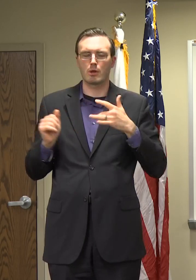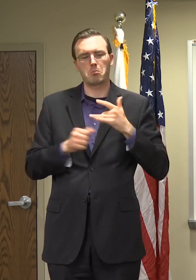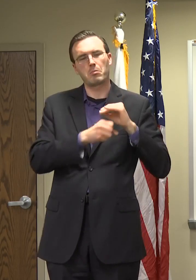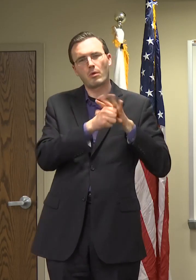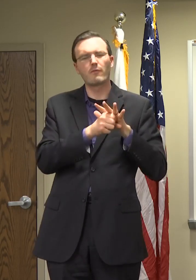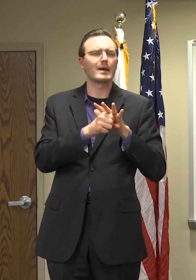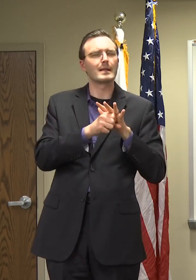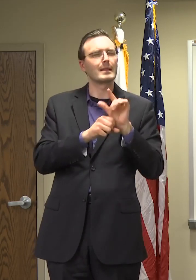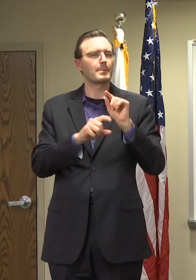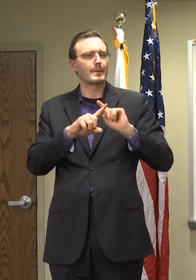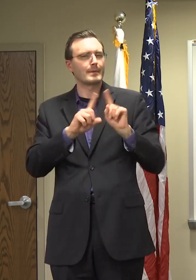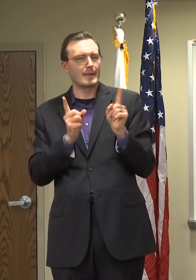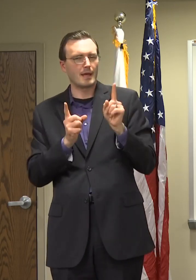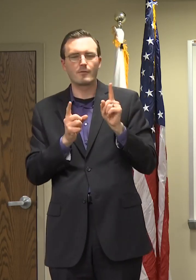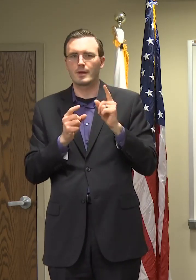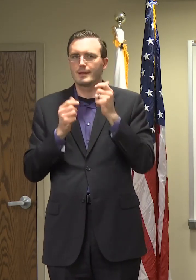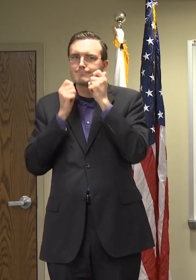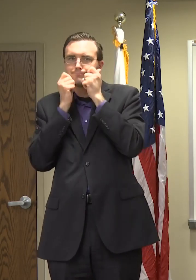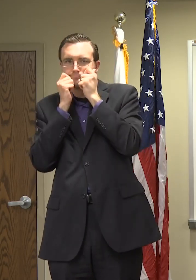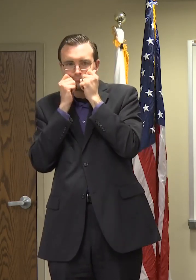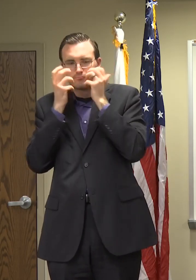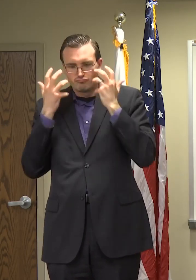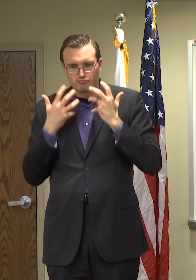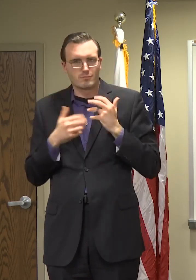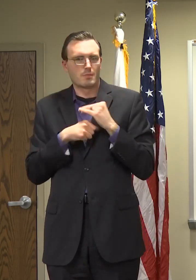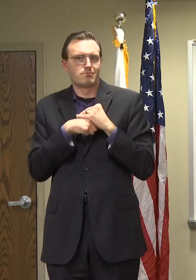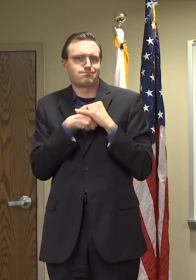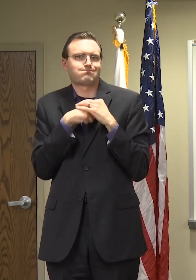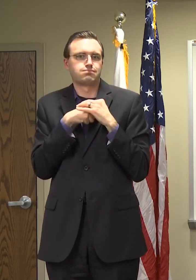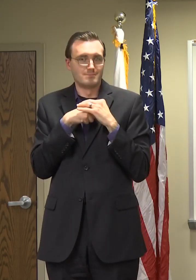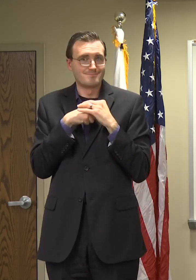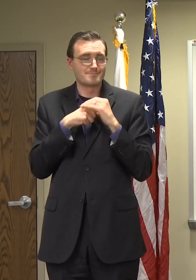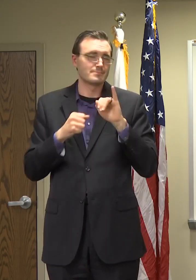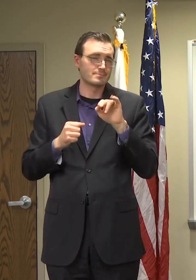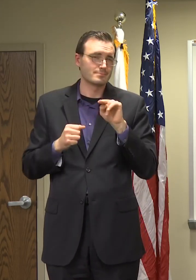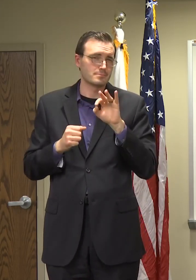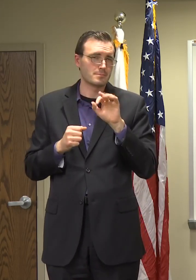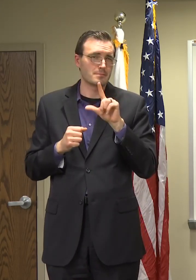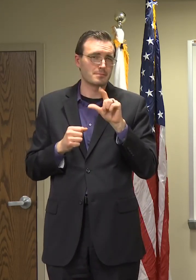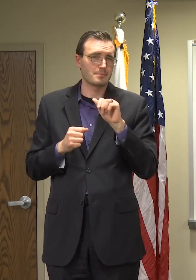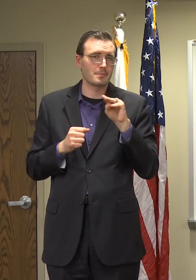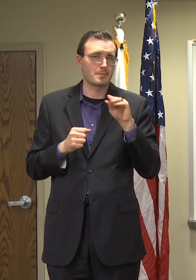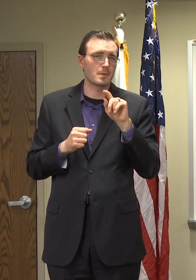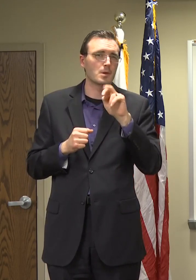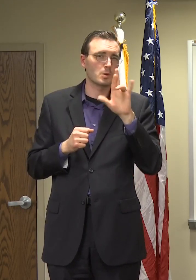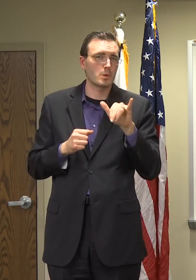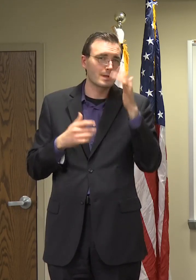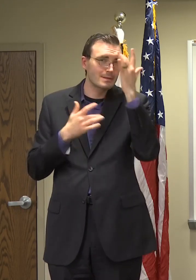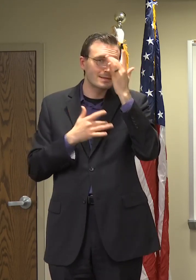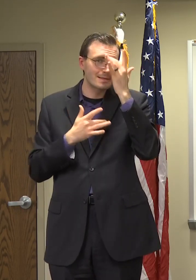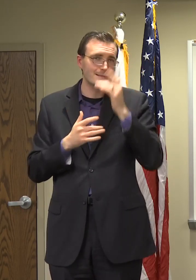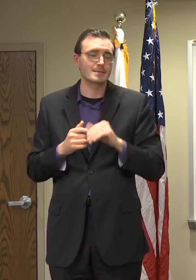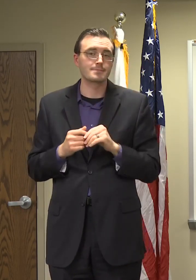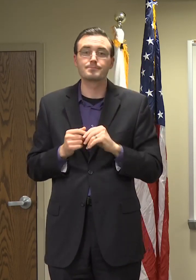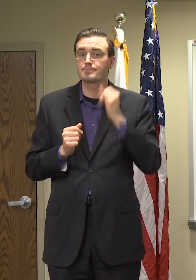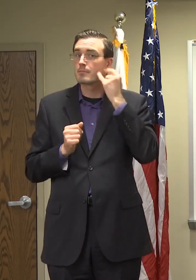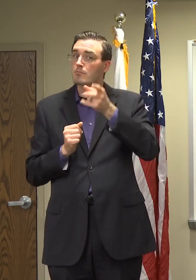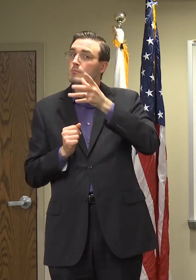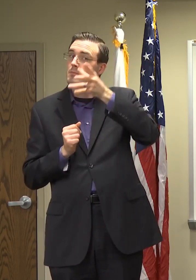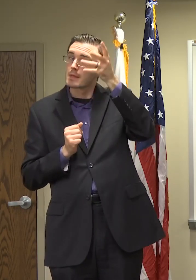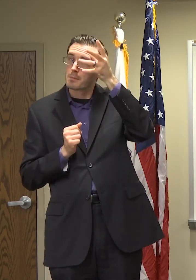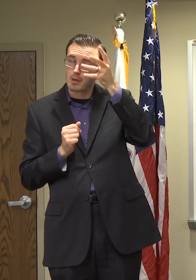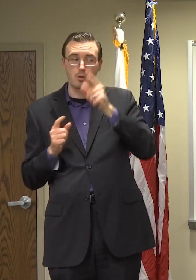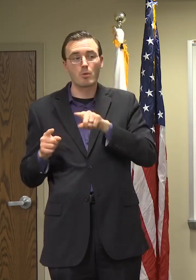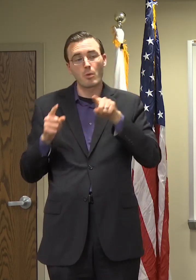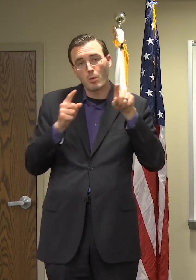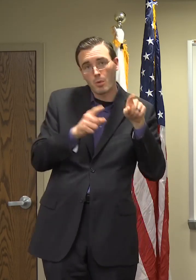be tested at our community-based testing site. If you're unable as the parent to swab the child at the site, then the